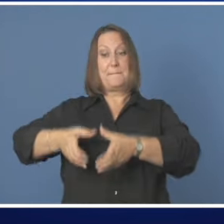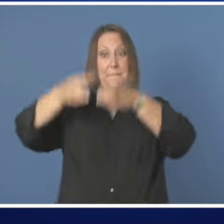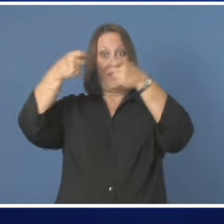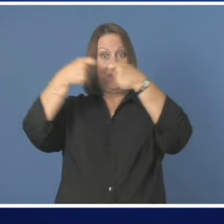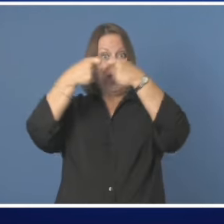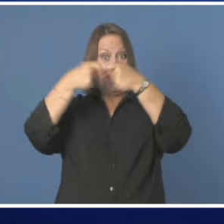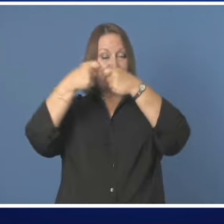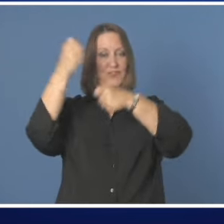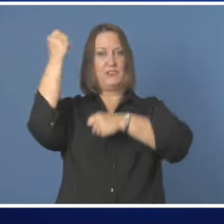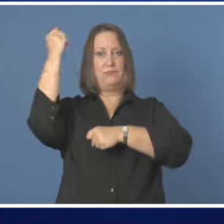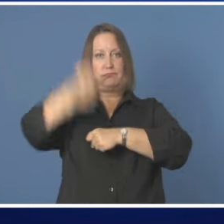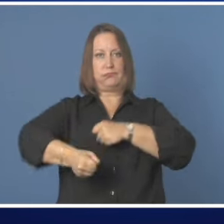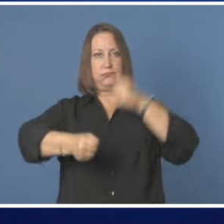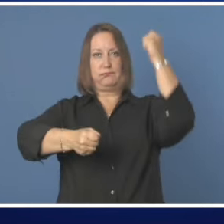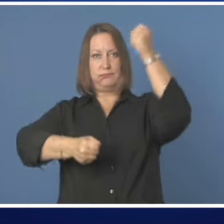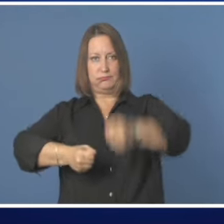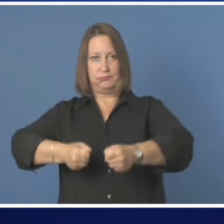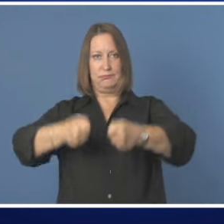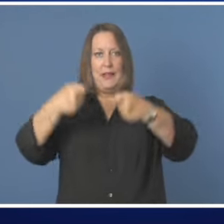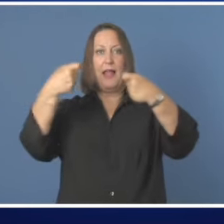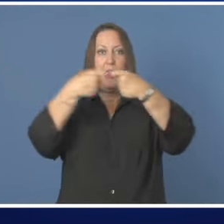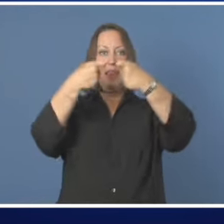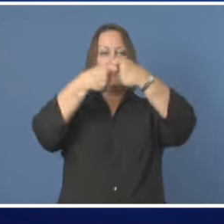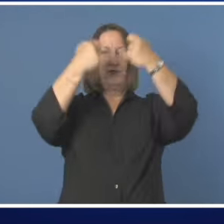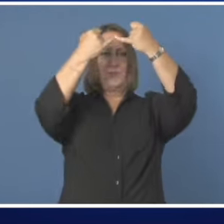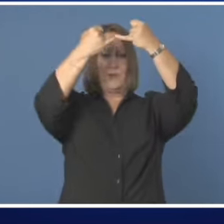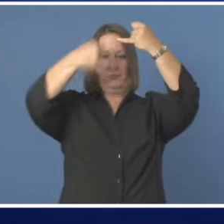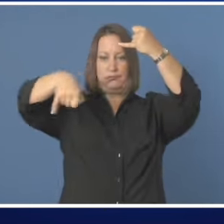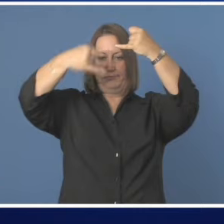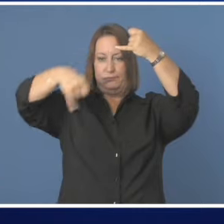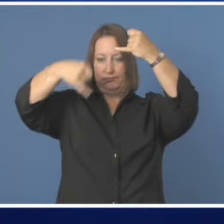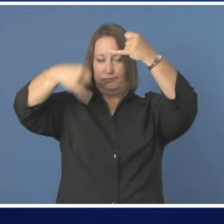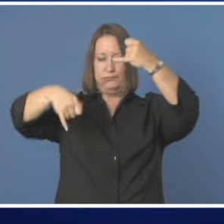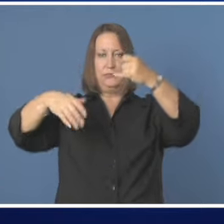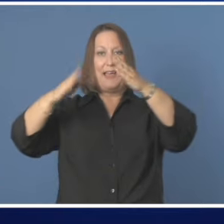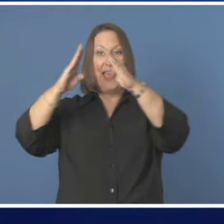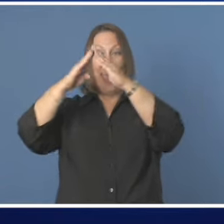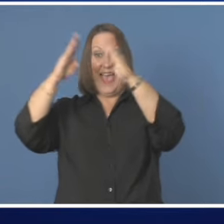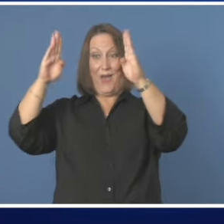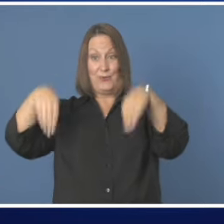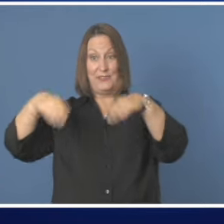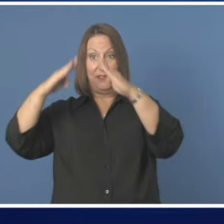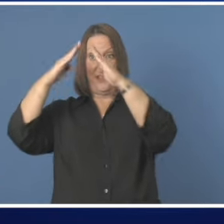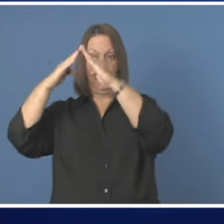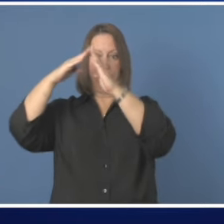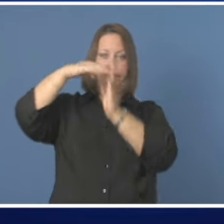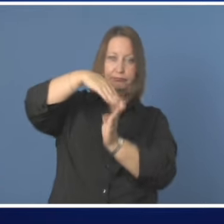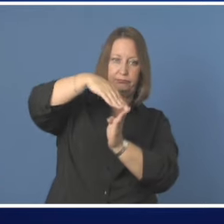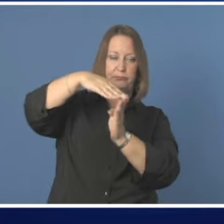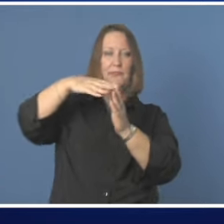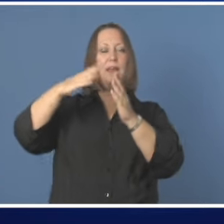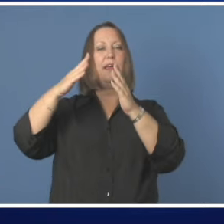trees and power lines topple and weak elements of homes and buildings fail.